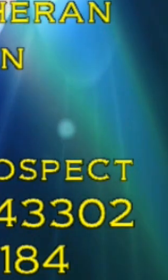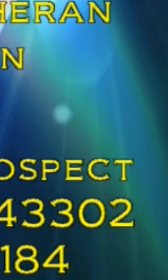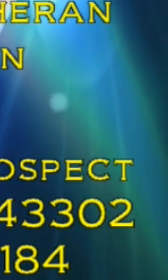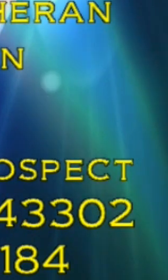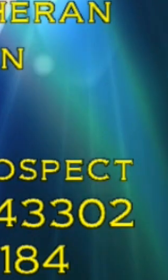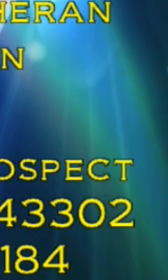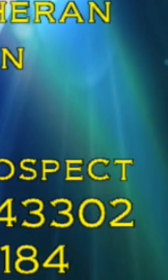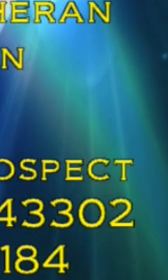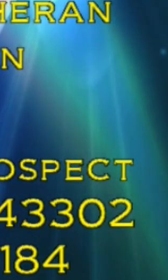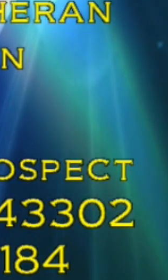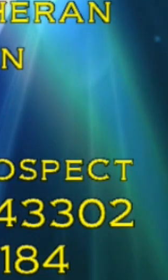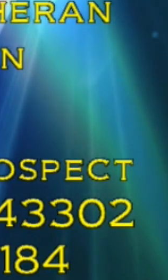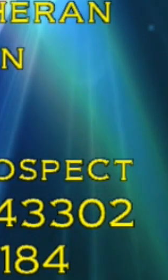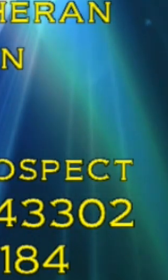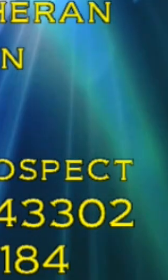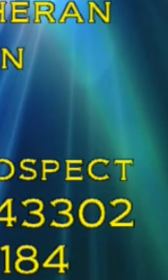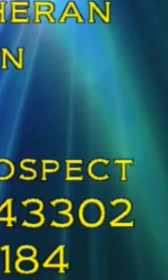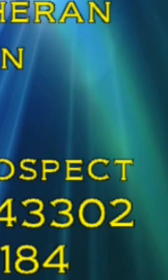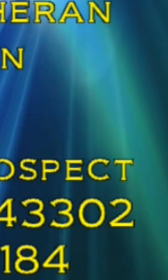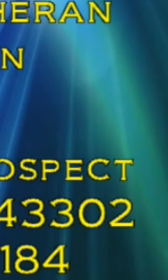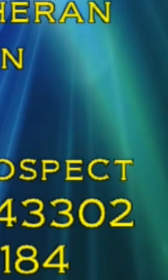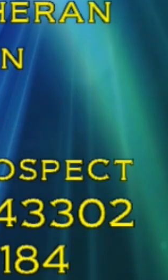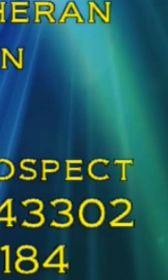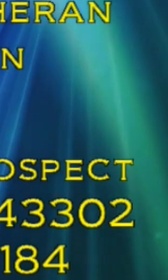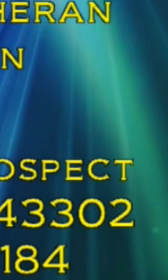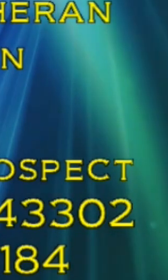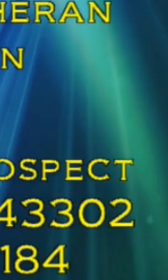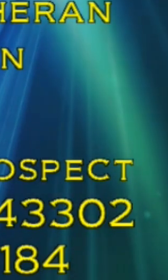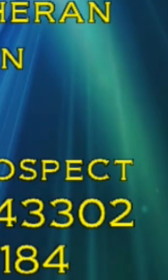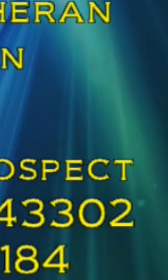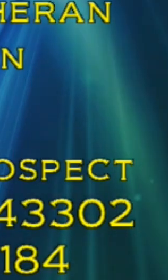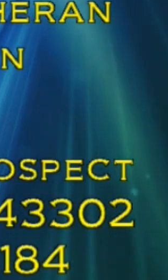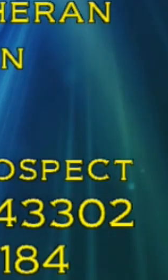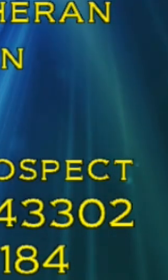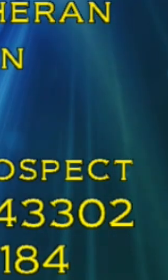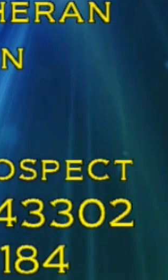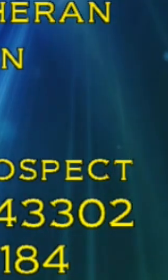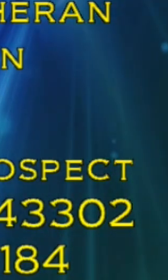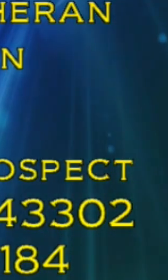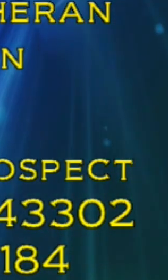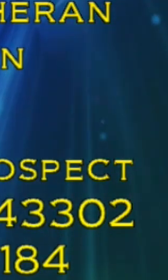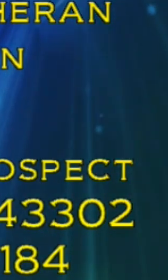No gift is too small and will help us continue with our goal of spreading the word of